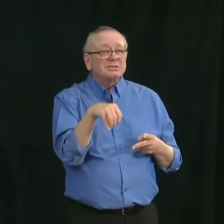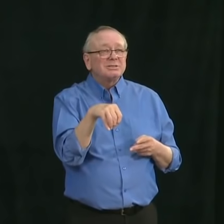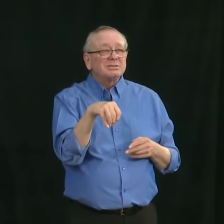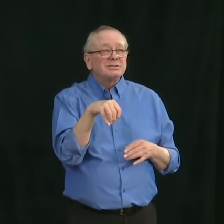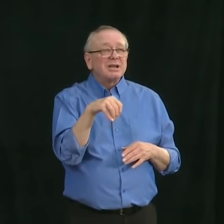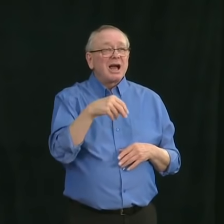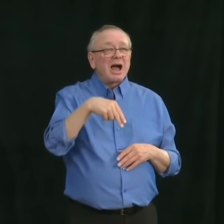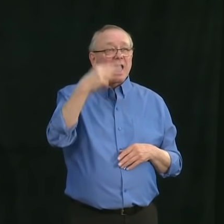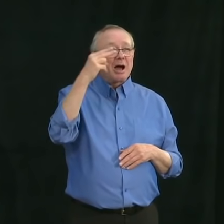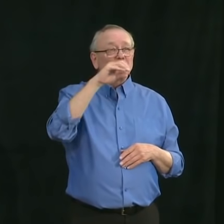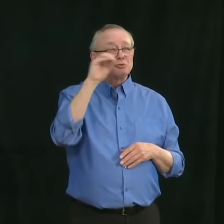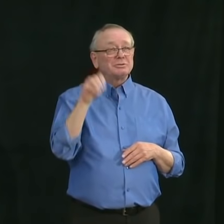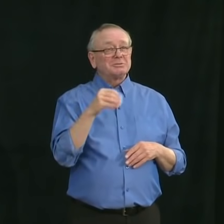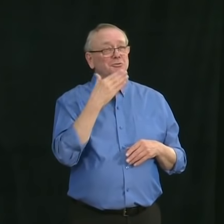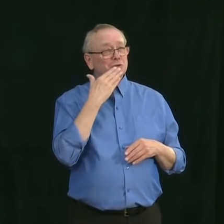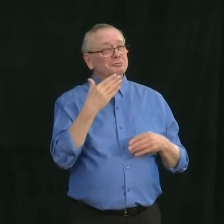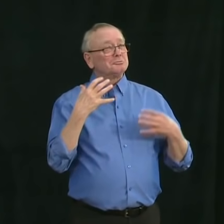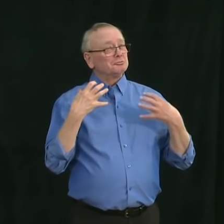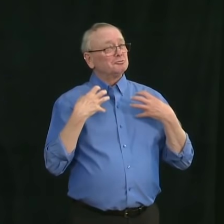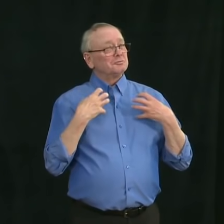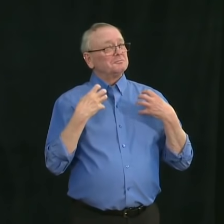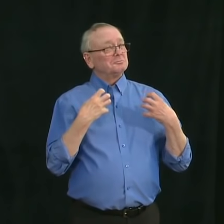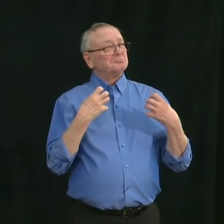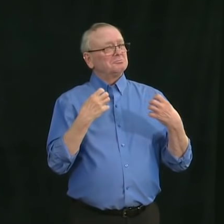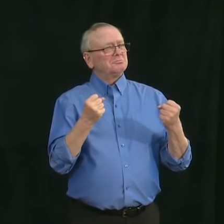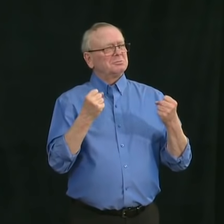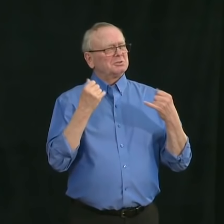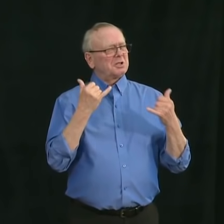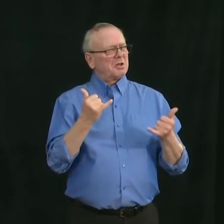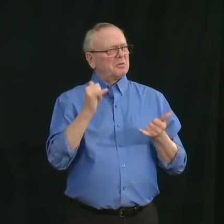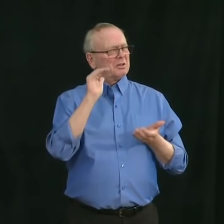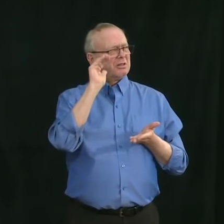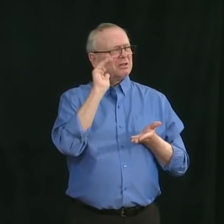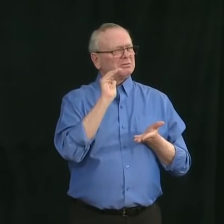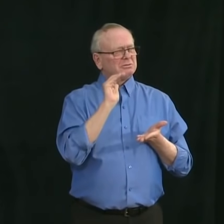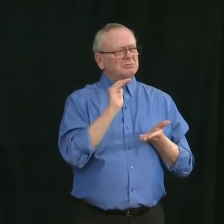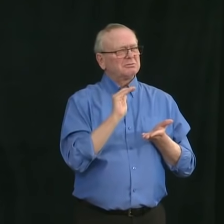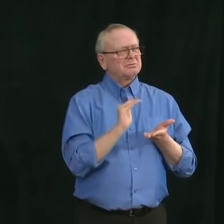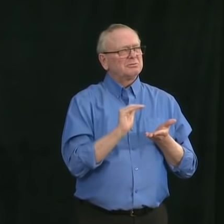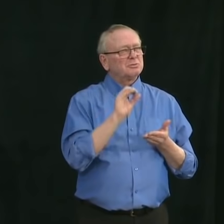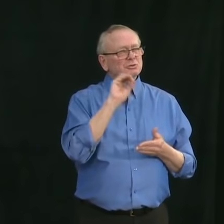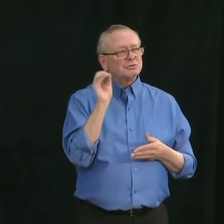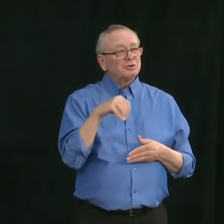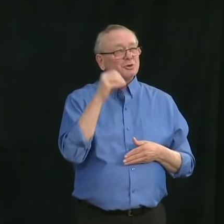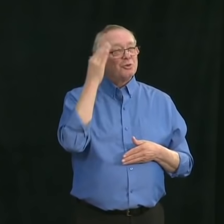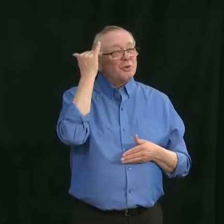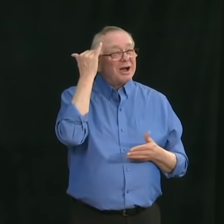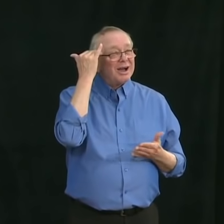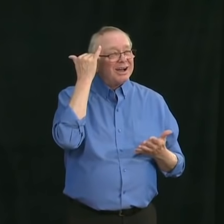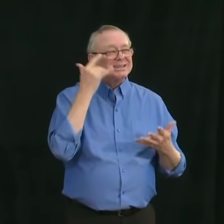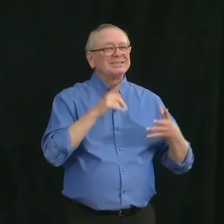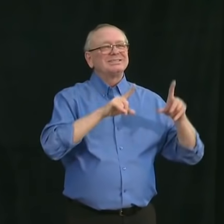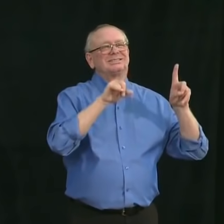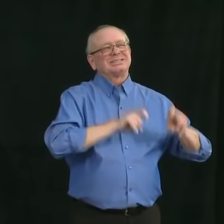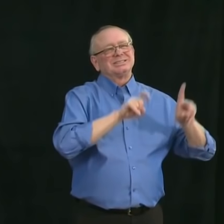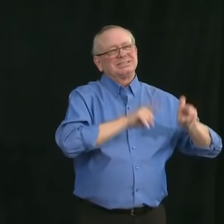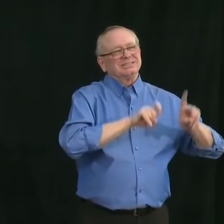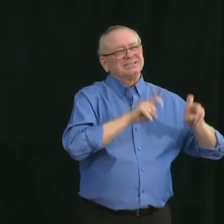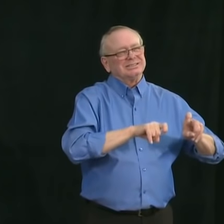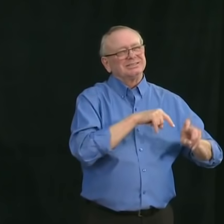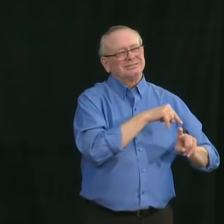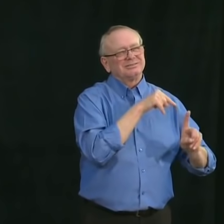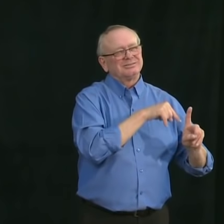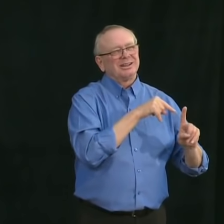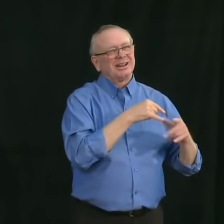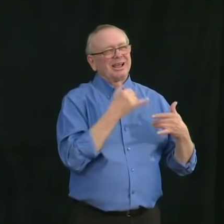an increase in the number of new cases. And so if you look at our data online, you can see that over the past week